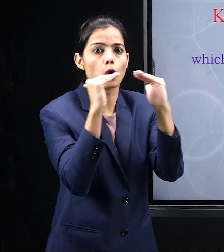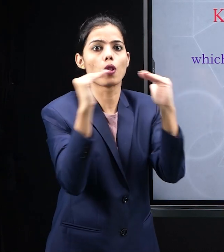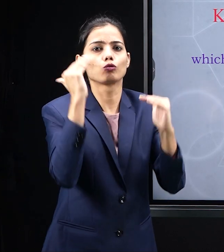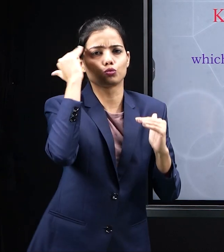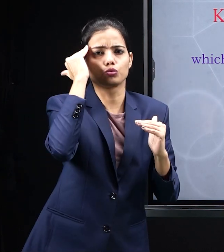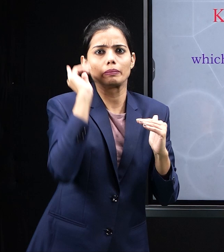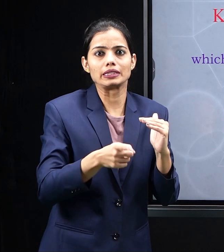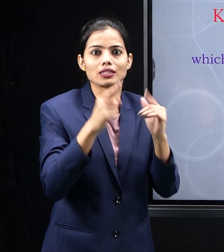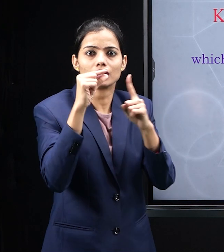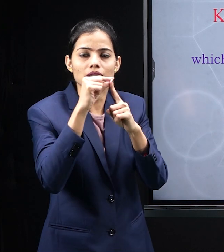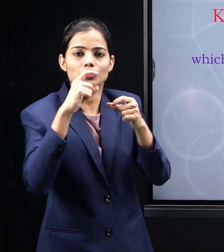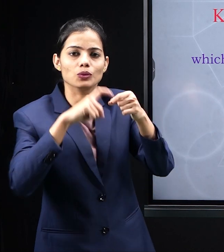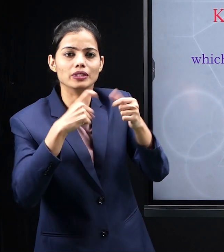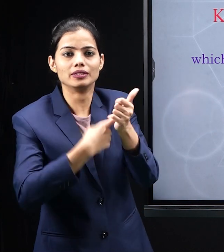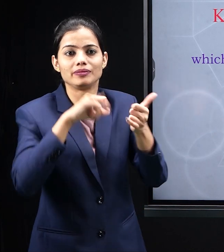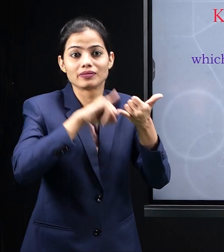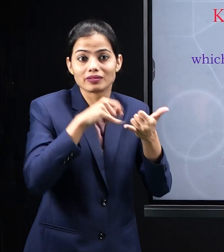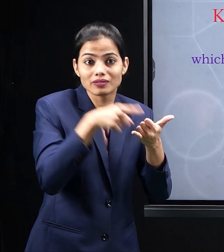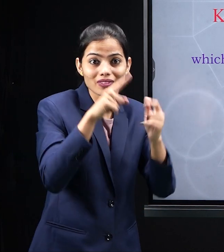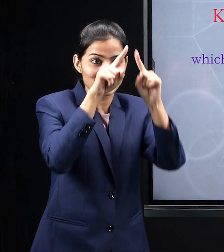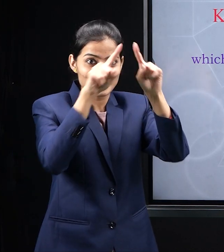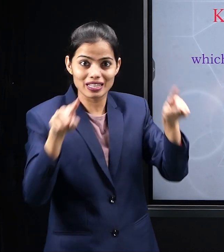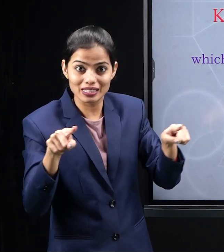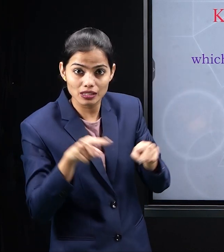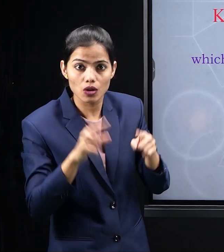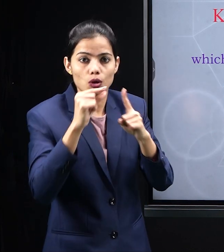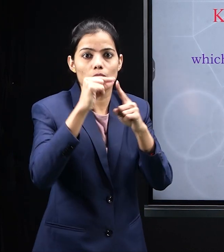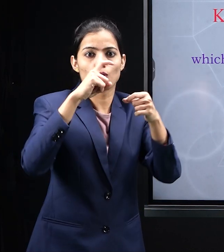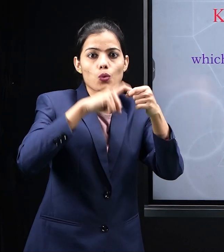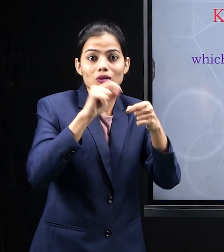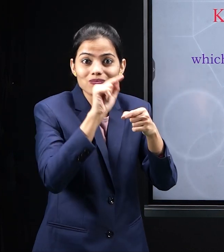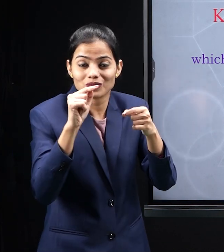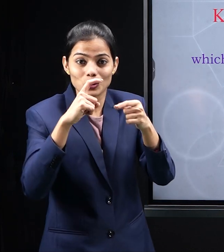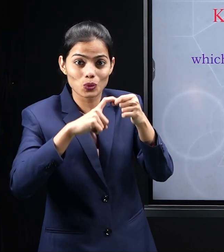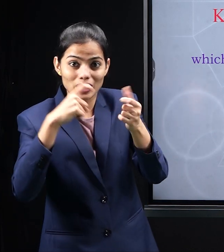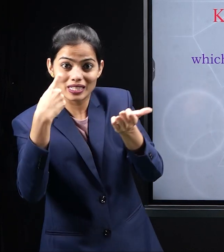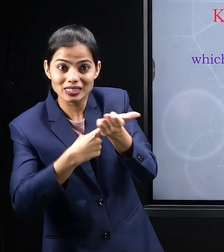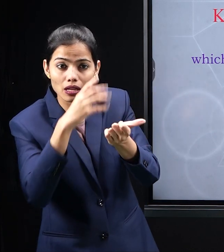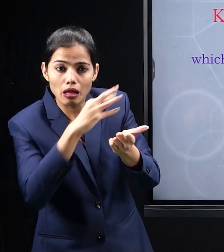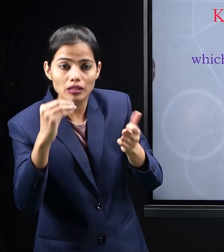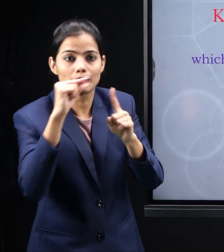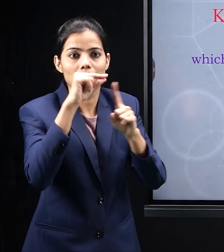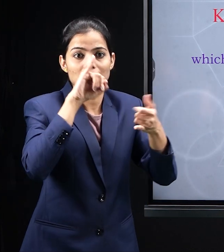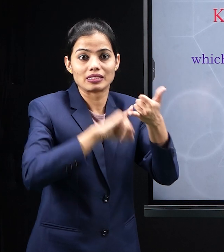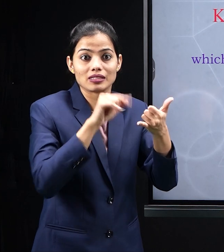PQRS is a kite such that PQ is equal to QR and PS is equal to RS.